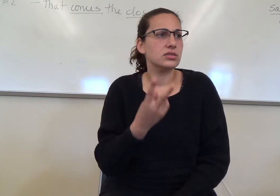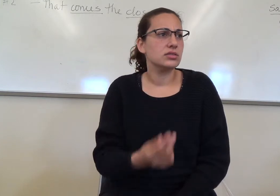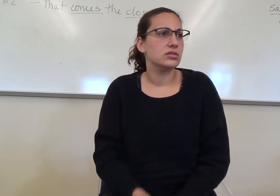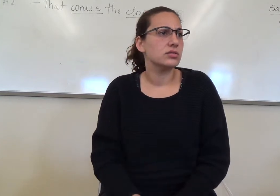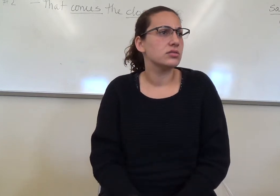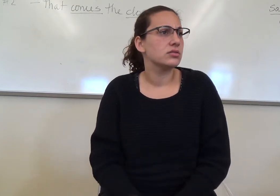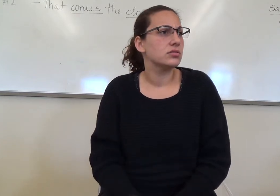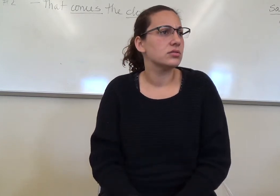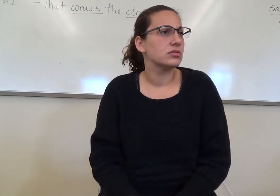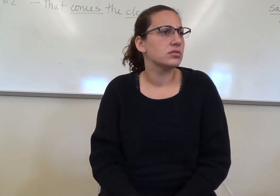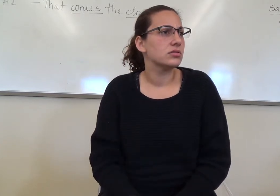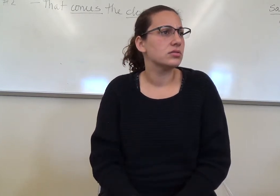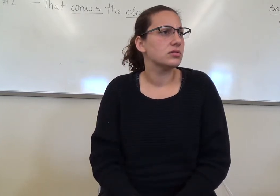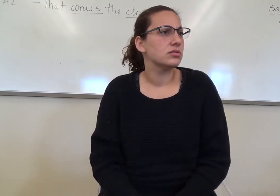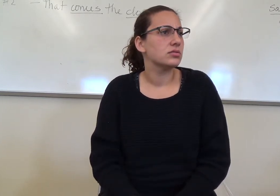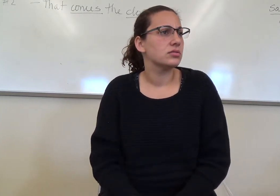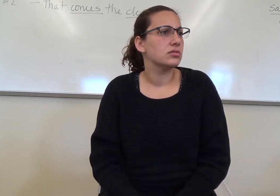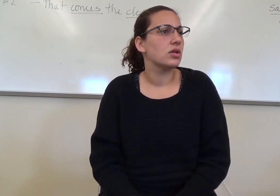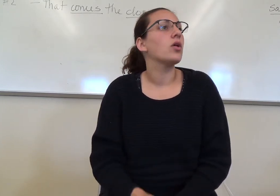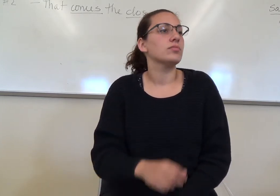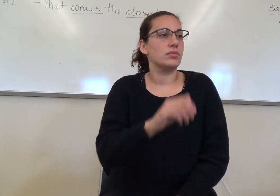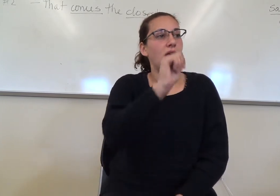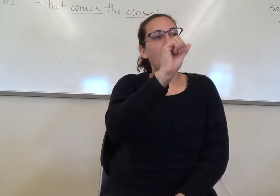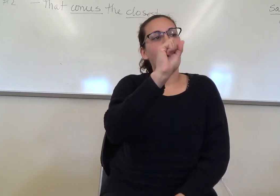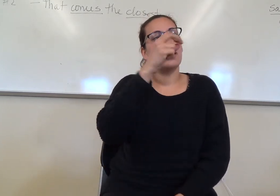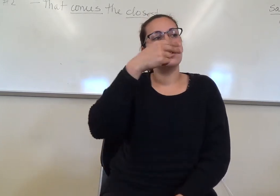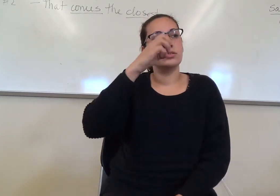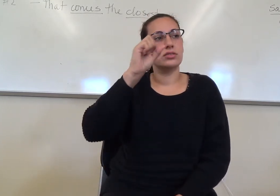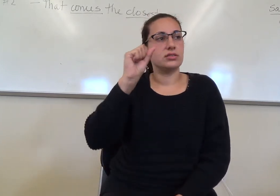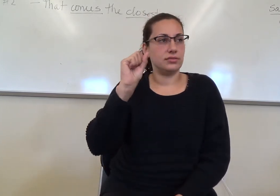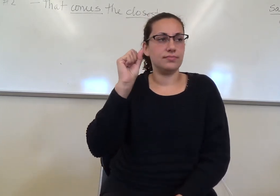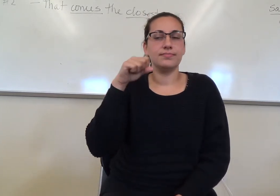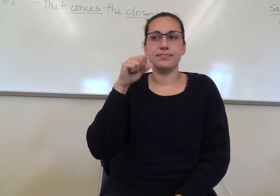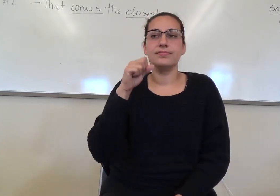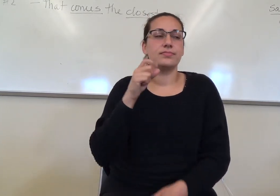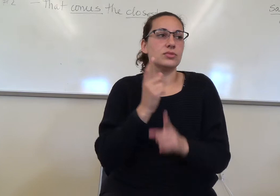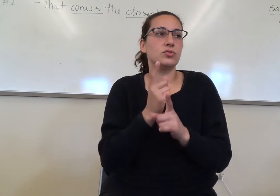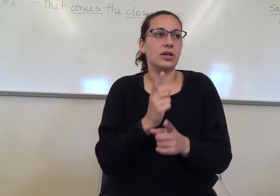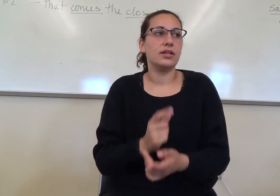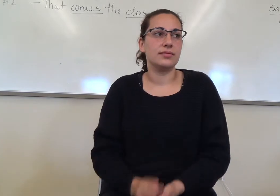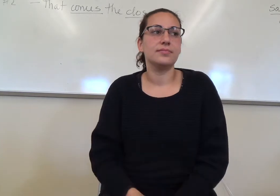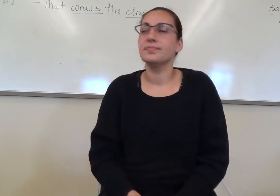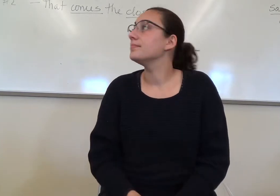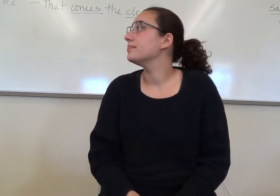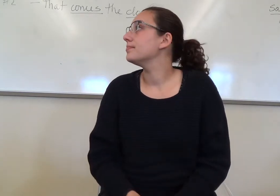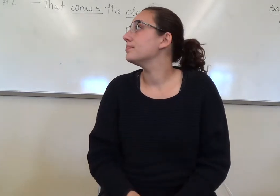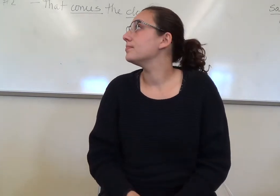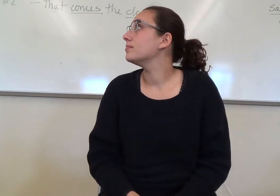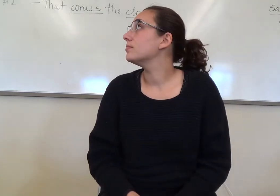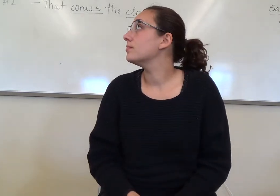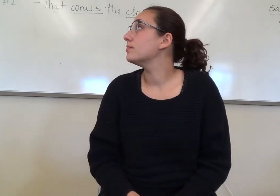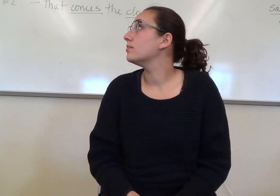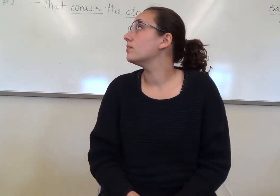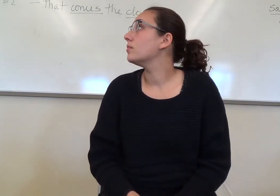mentioned throughout here? Ashes. Ashes. Okay, yeah. What about Lewis? Nobody's mentioning Lewis P.